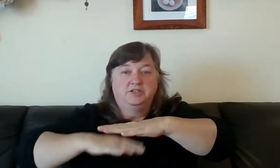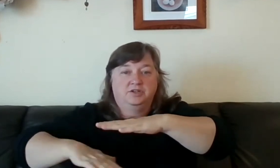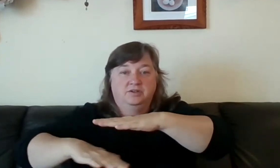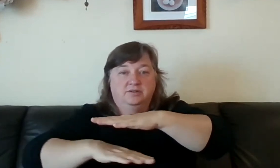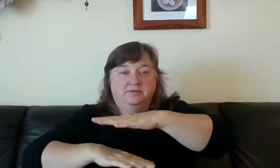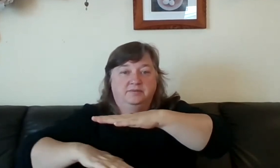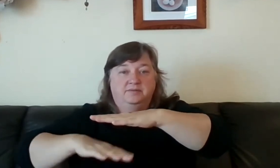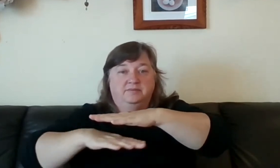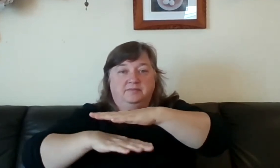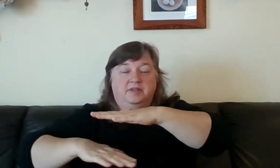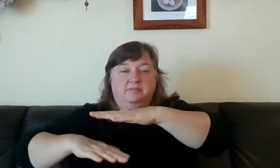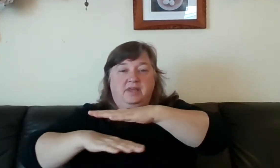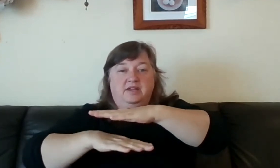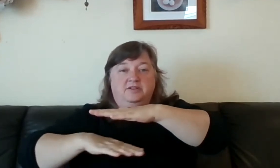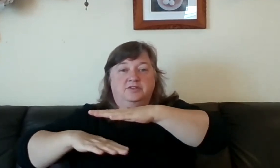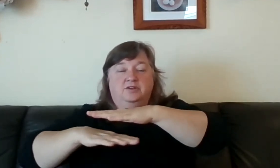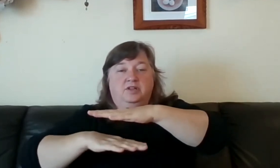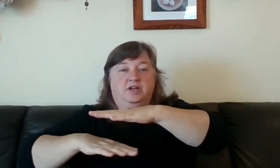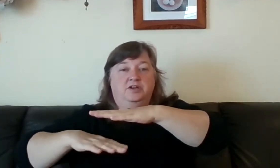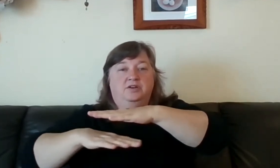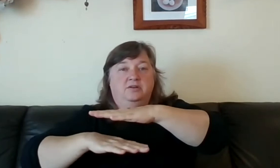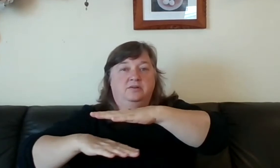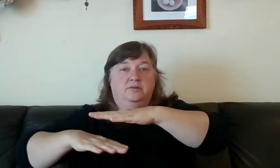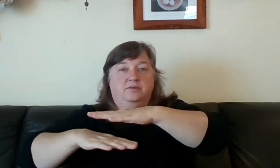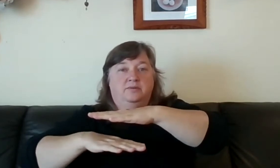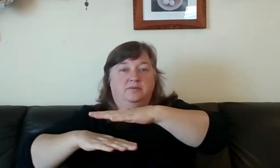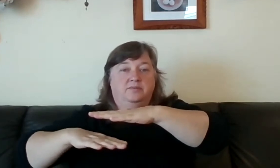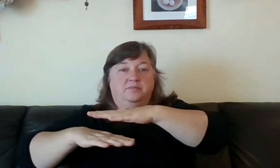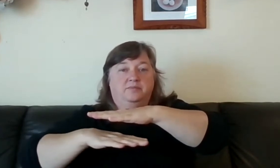Under can be in a circle under,